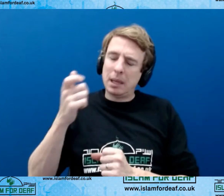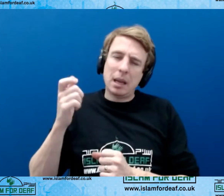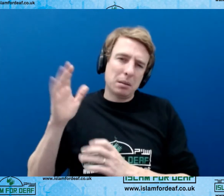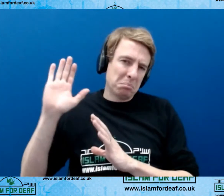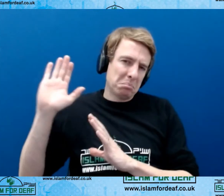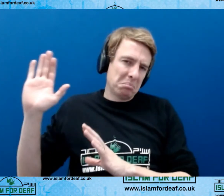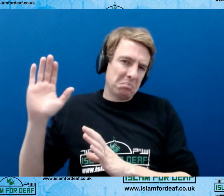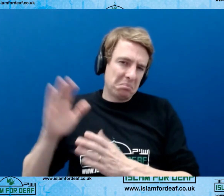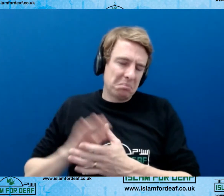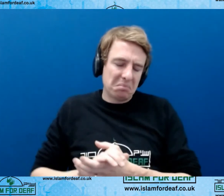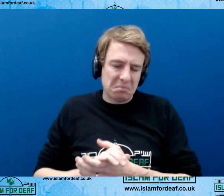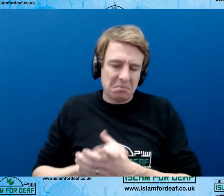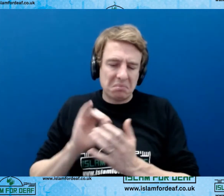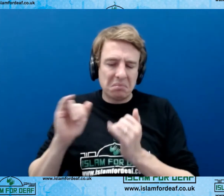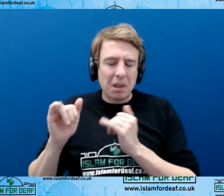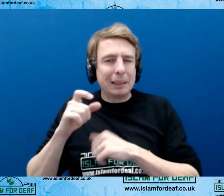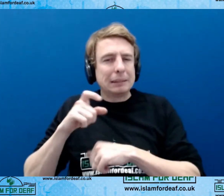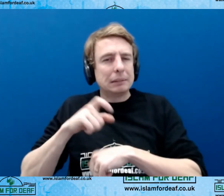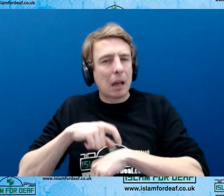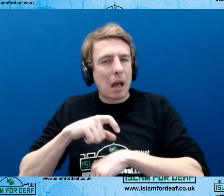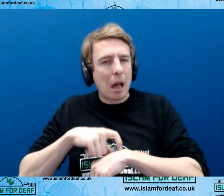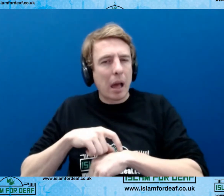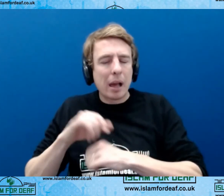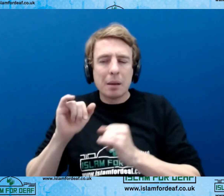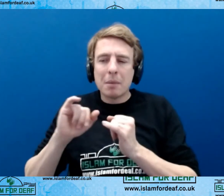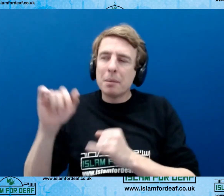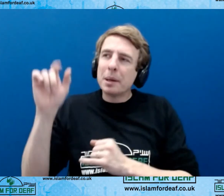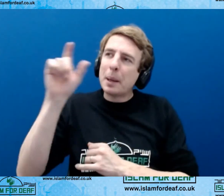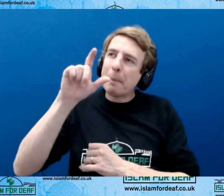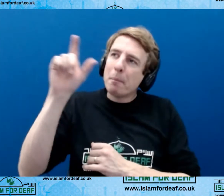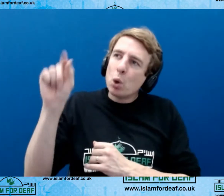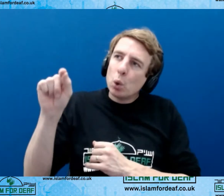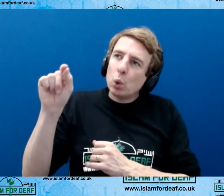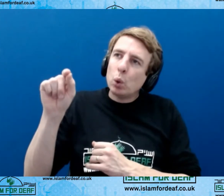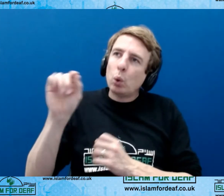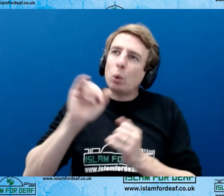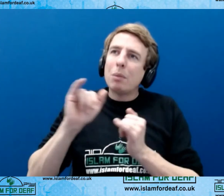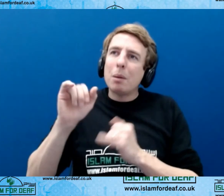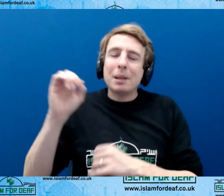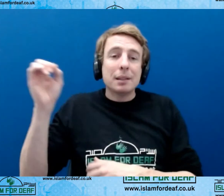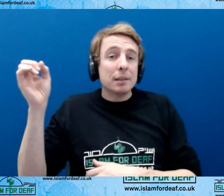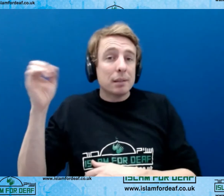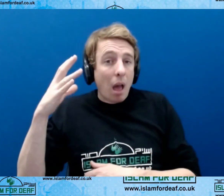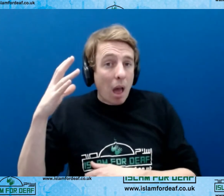time, sometimes by the forenoon, sometimes by the sun.